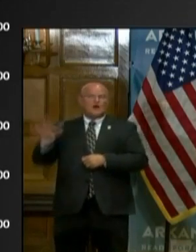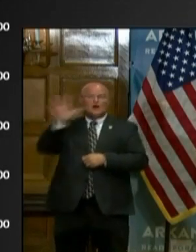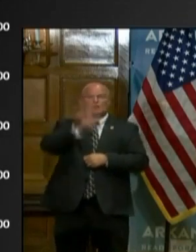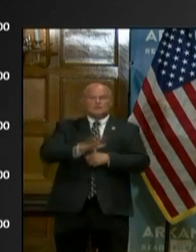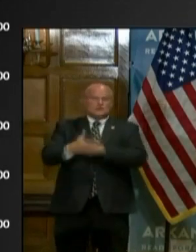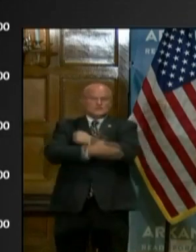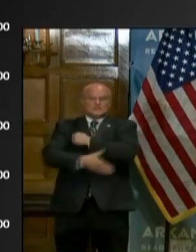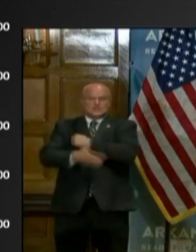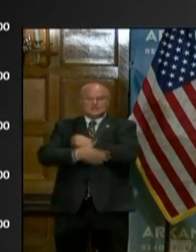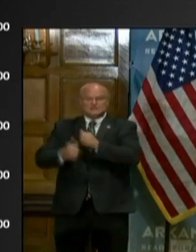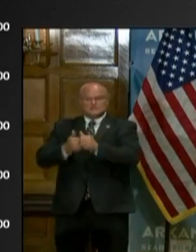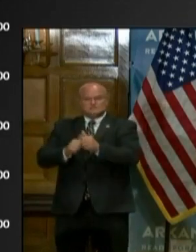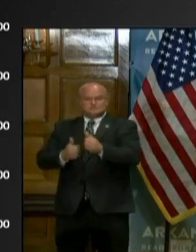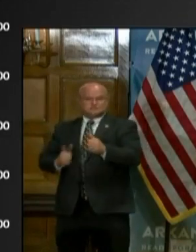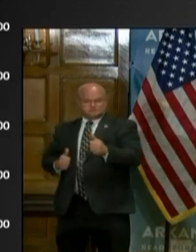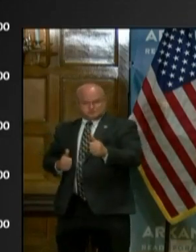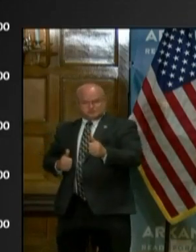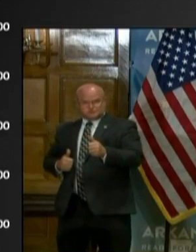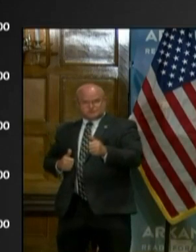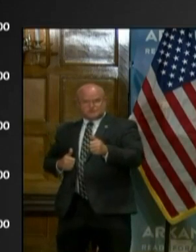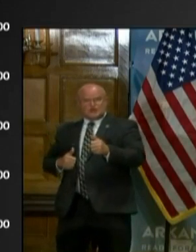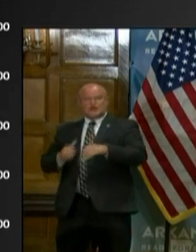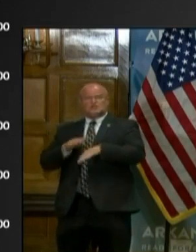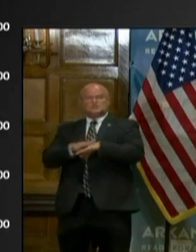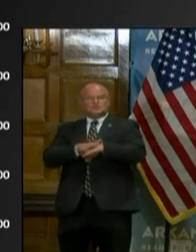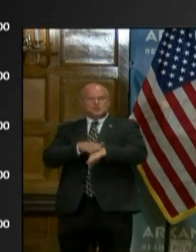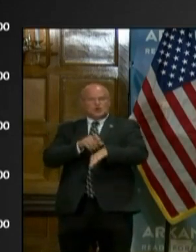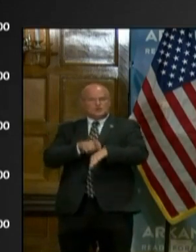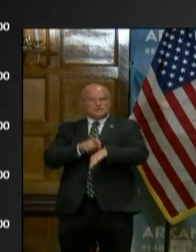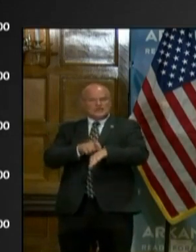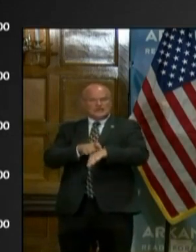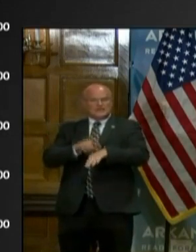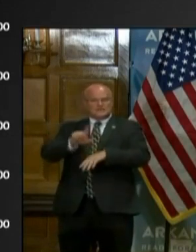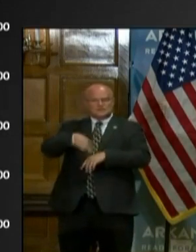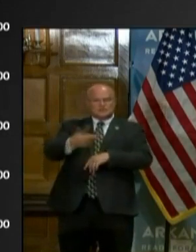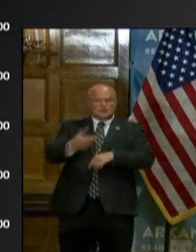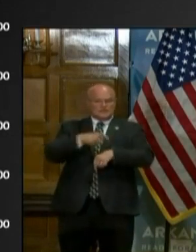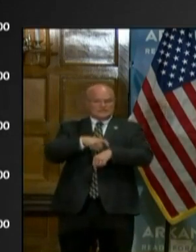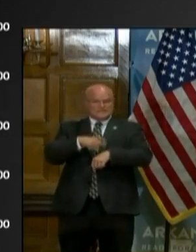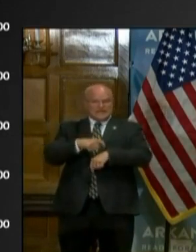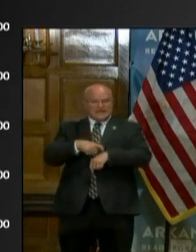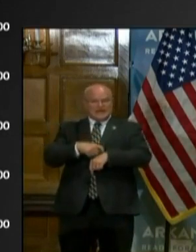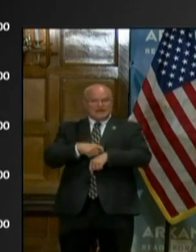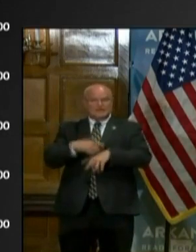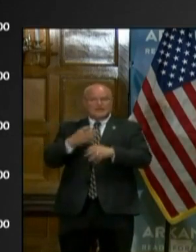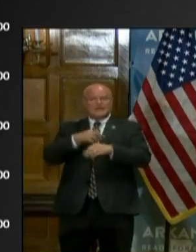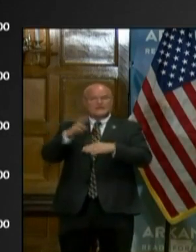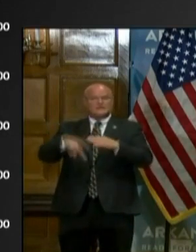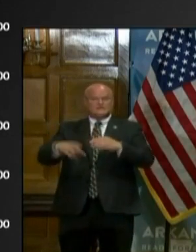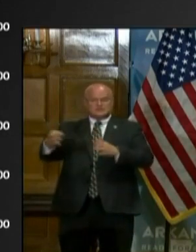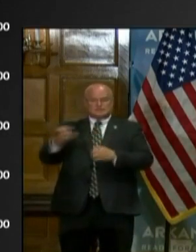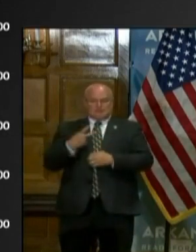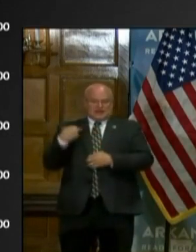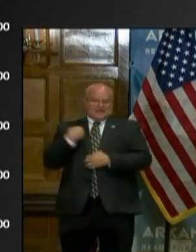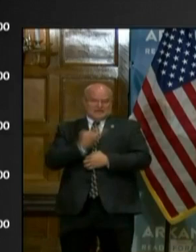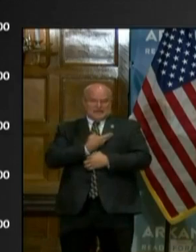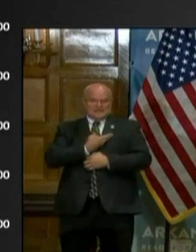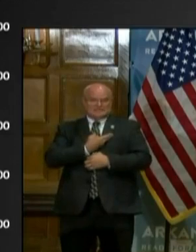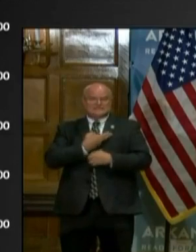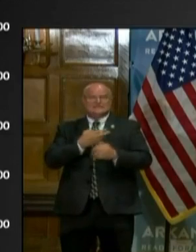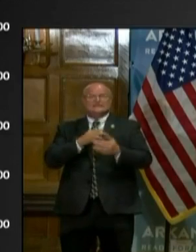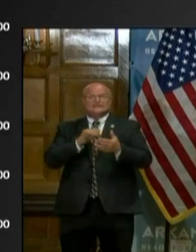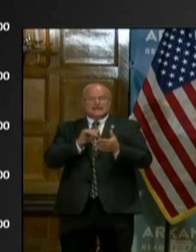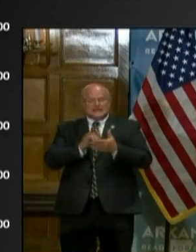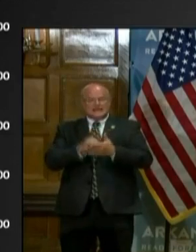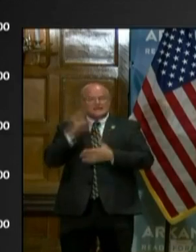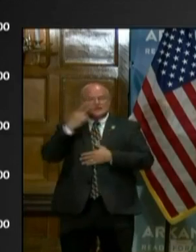the country that has slowed the turnaround time, and they're getting the results to us. And that